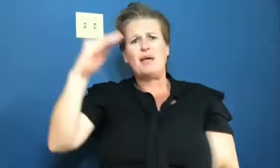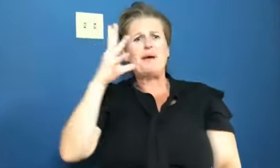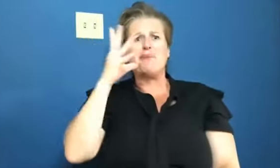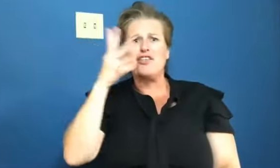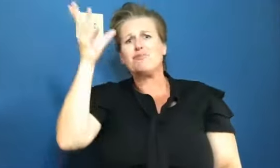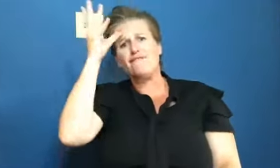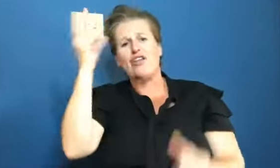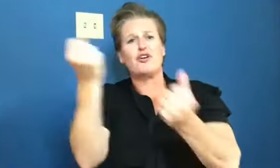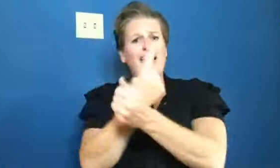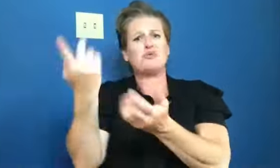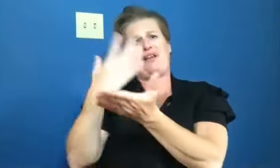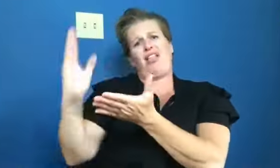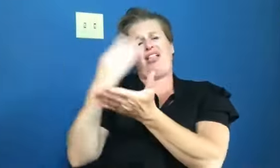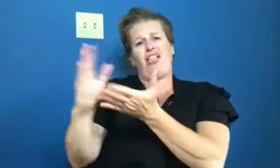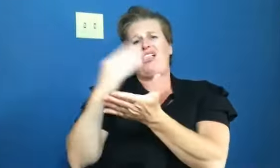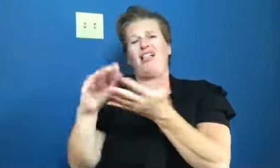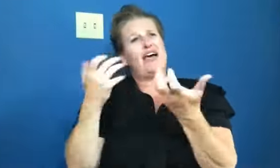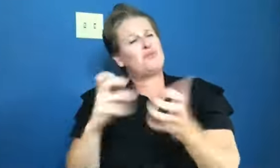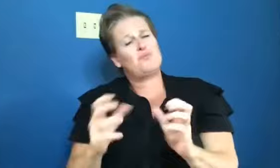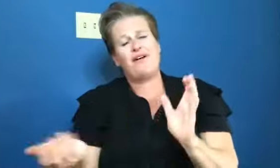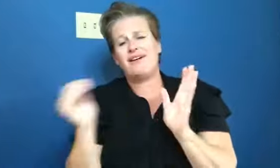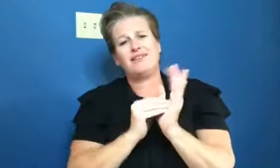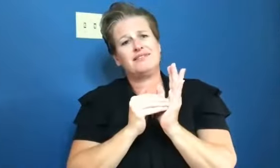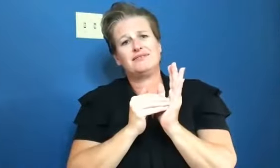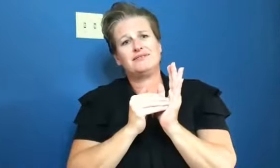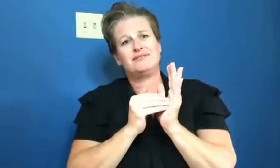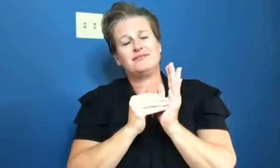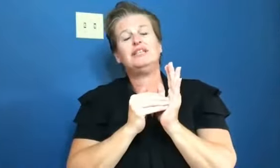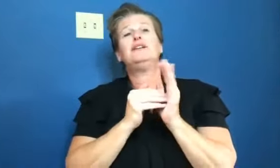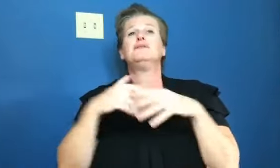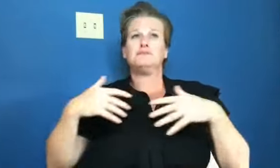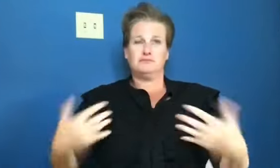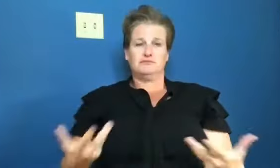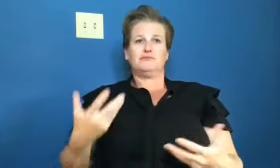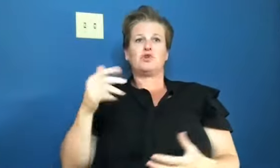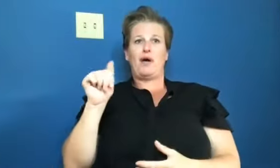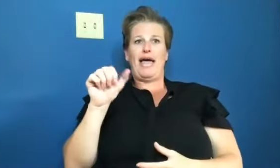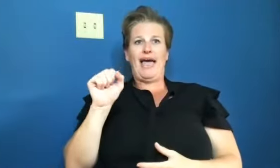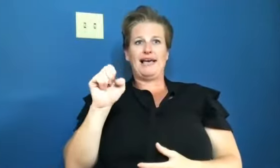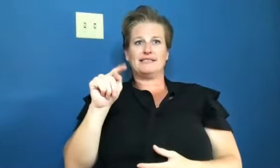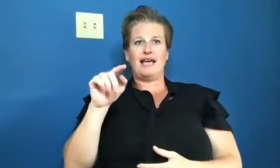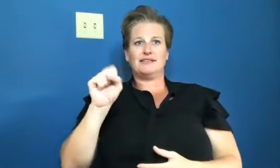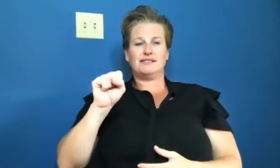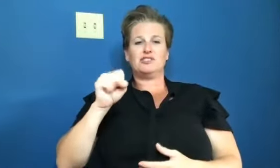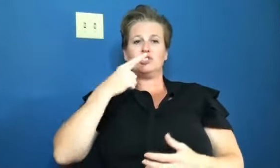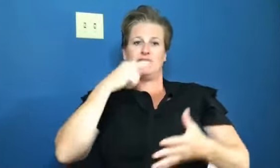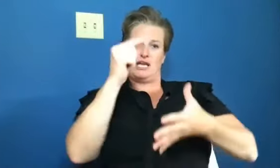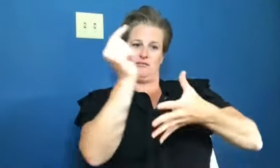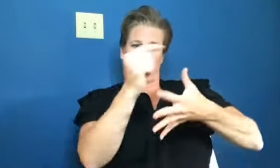And so she asked me to make a list of my assets. So using the formula, you spot it, you got it. Because I had a